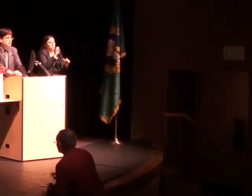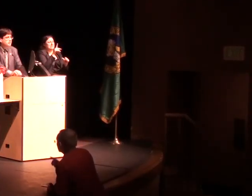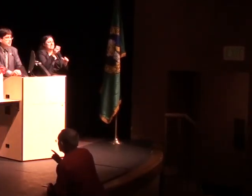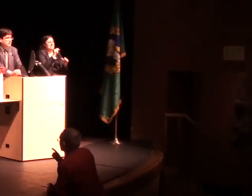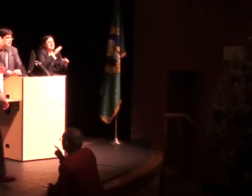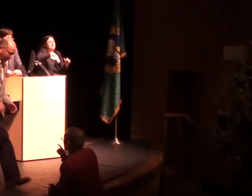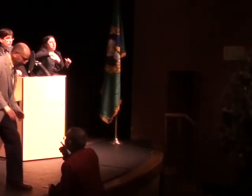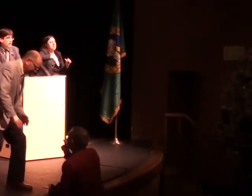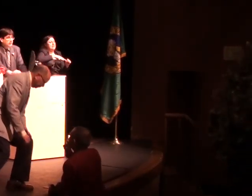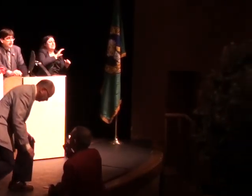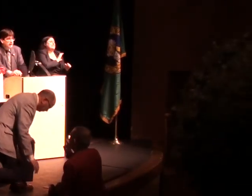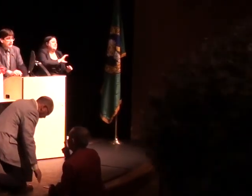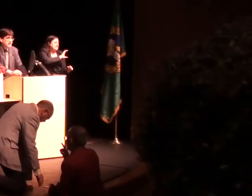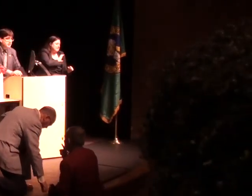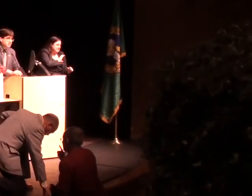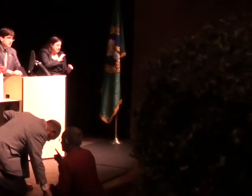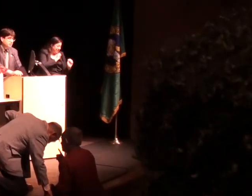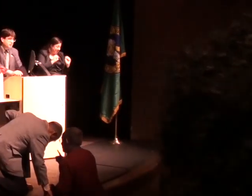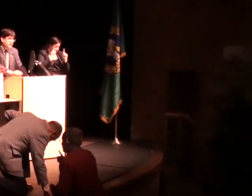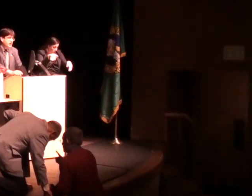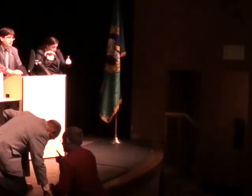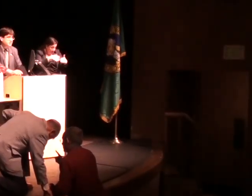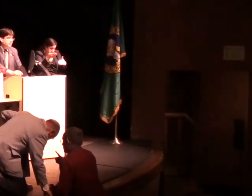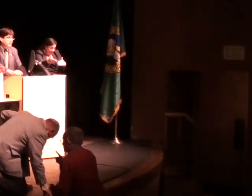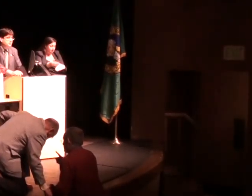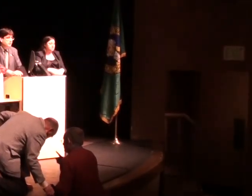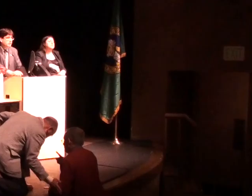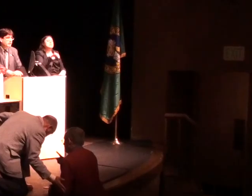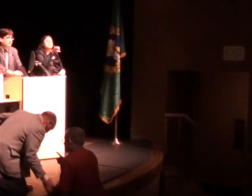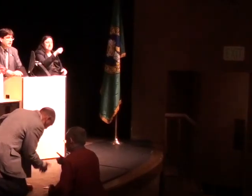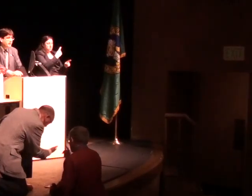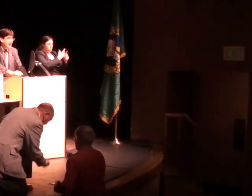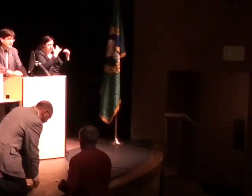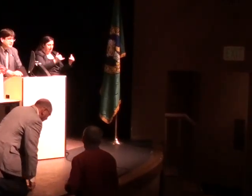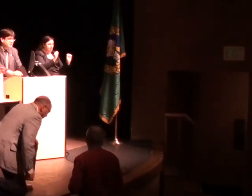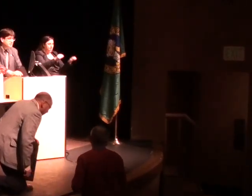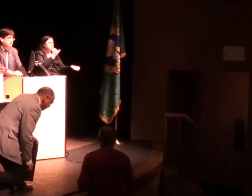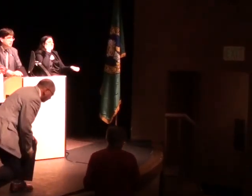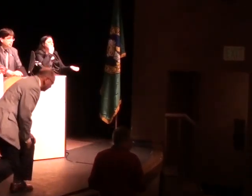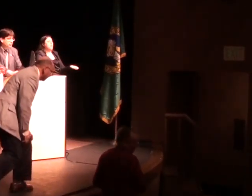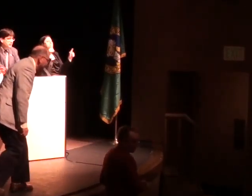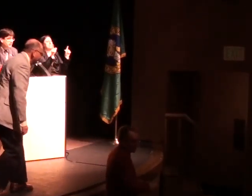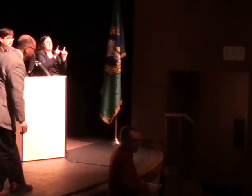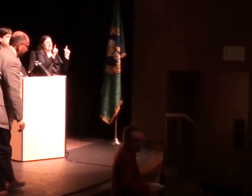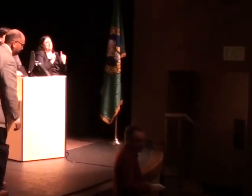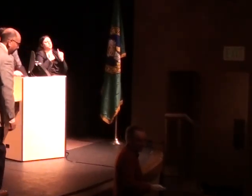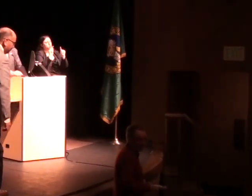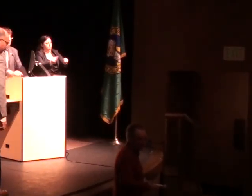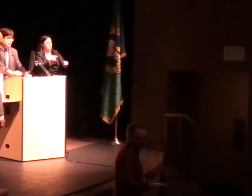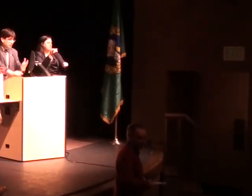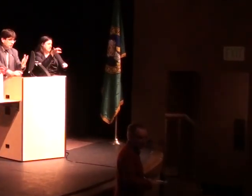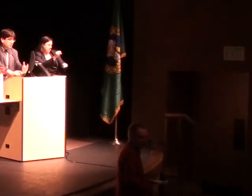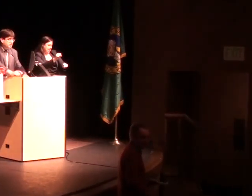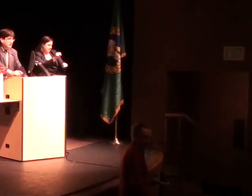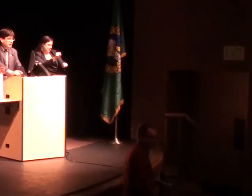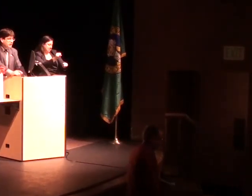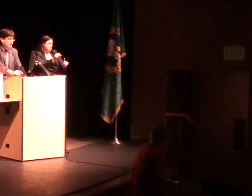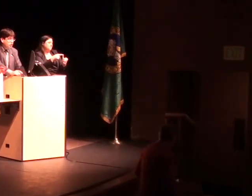citizenship? Well, yes, right now it's possible if you have the license to go there. From